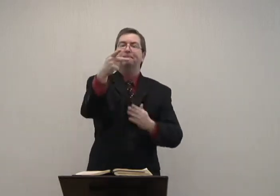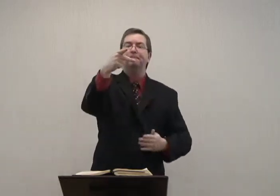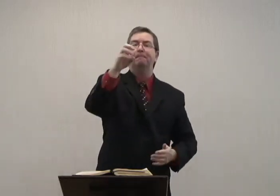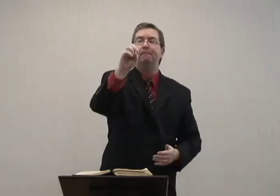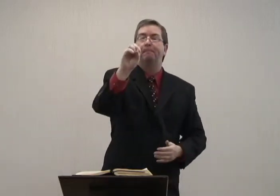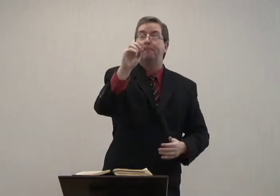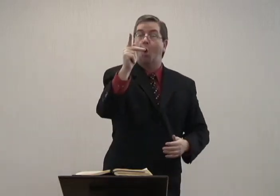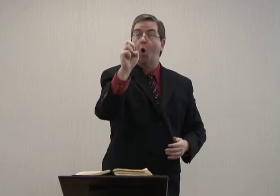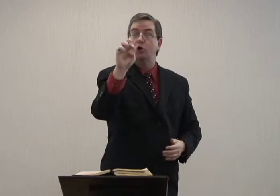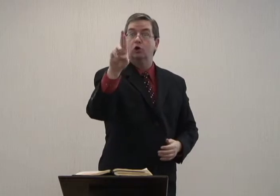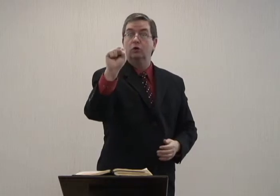playing poker.